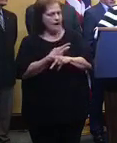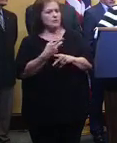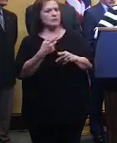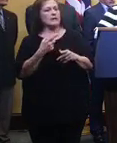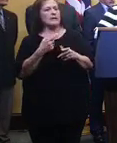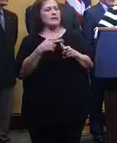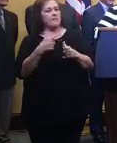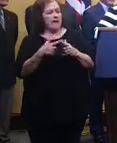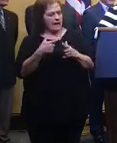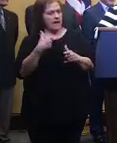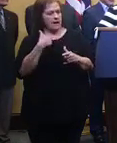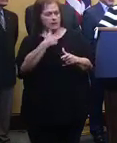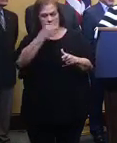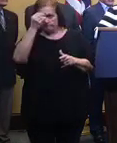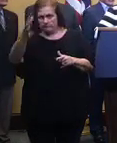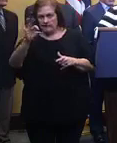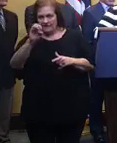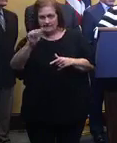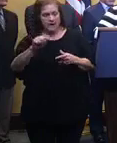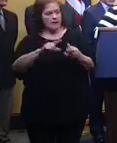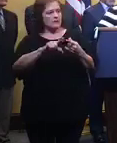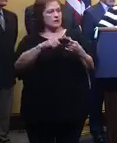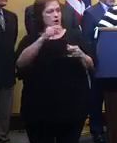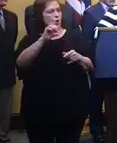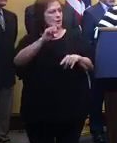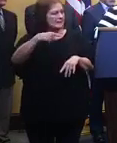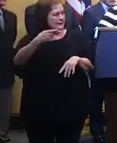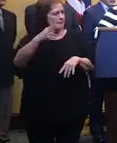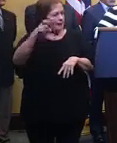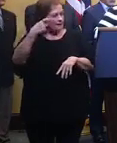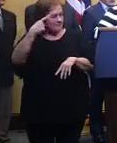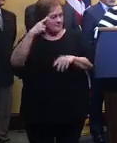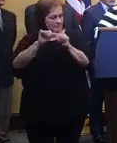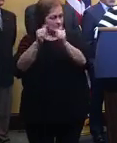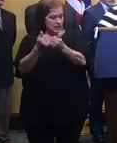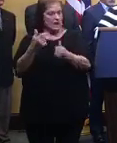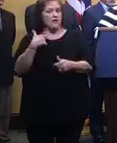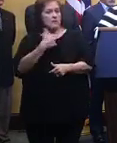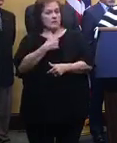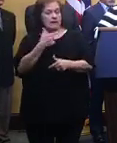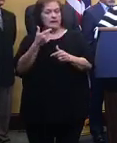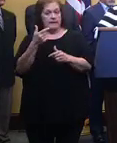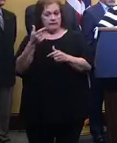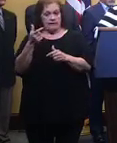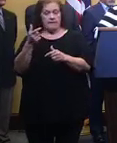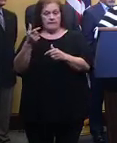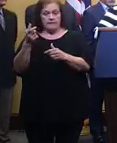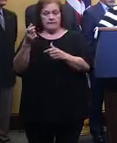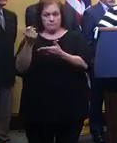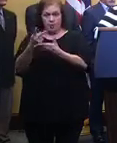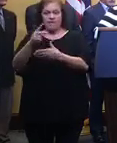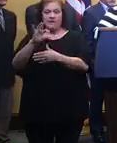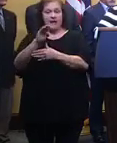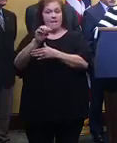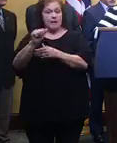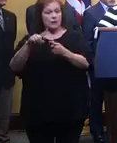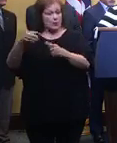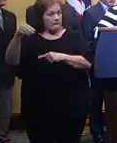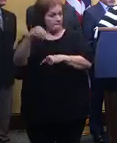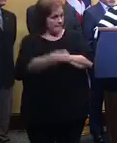to FEMA, brought it to GOSEP, and we were able to get FEMA to pay for an archaeologist that is